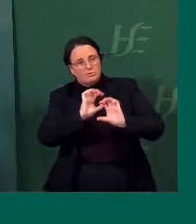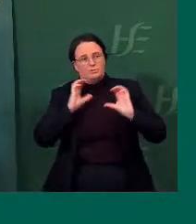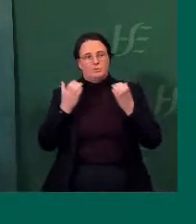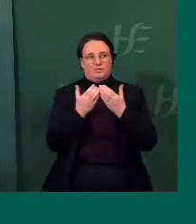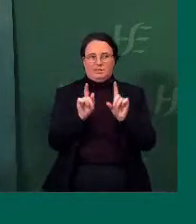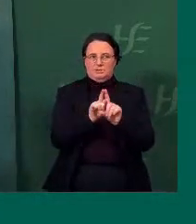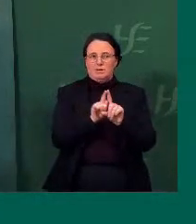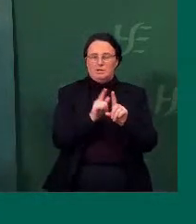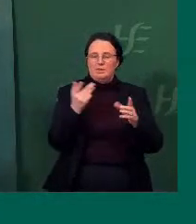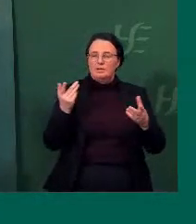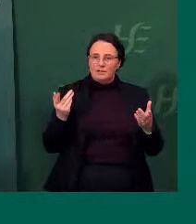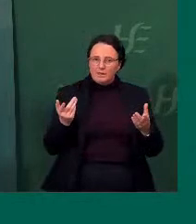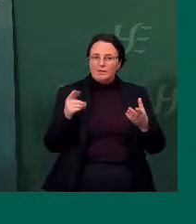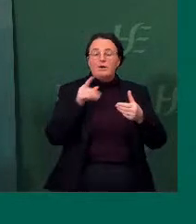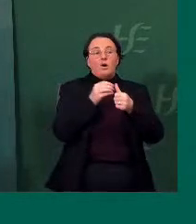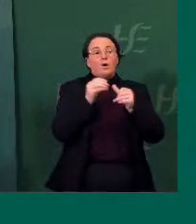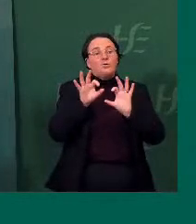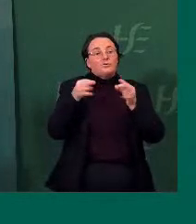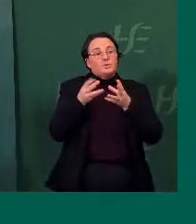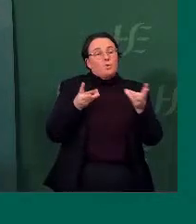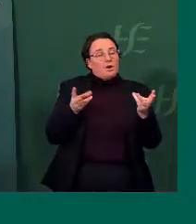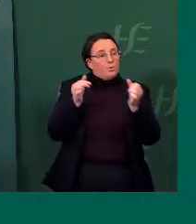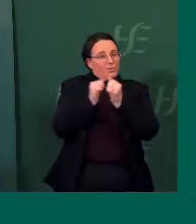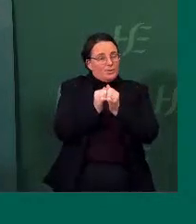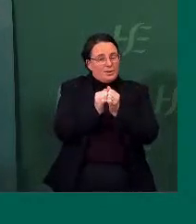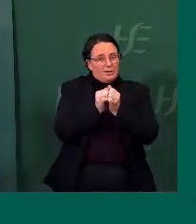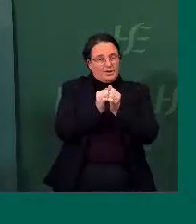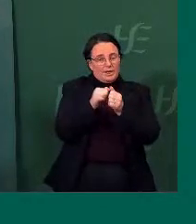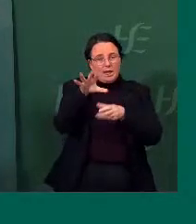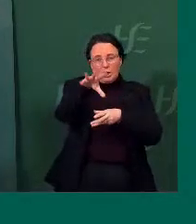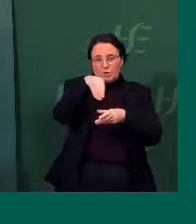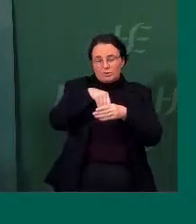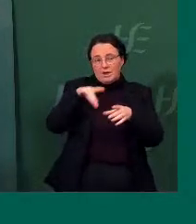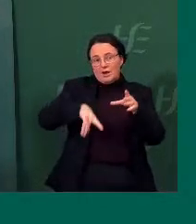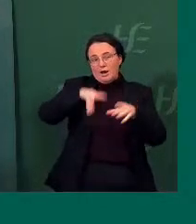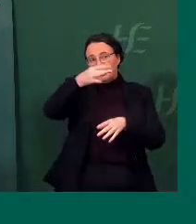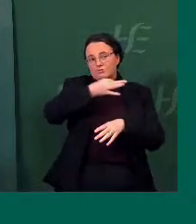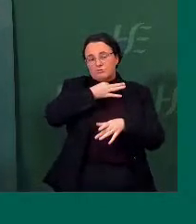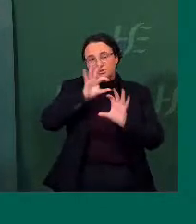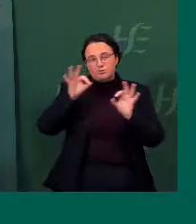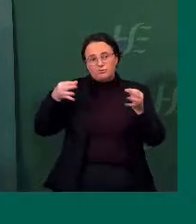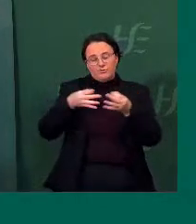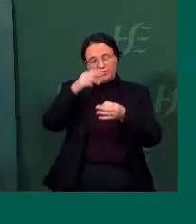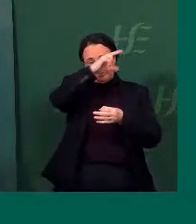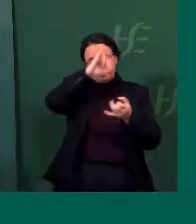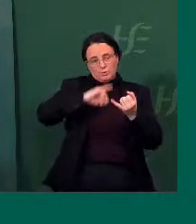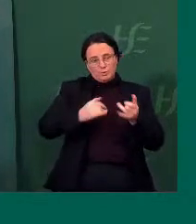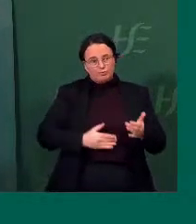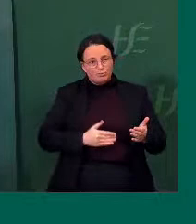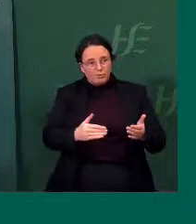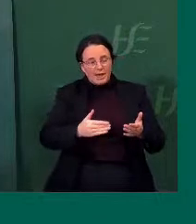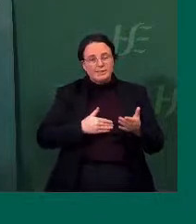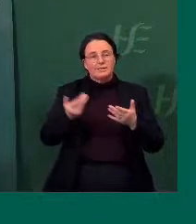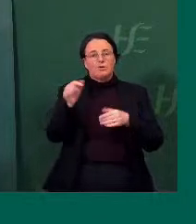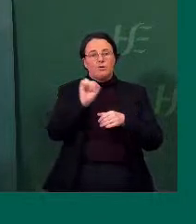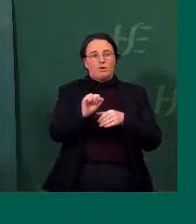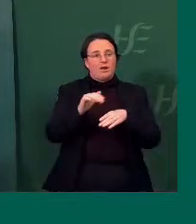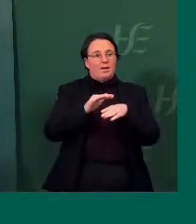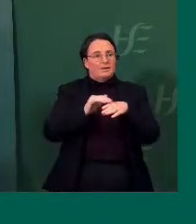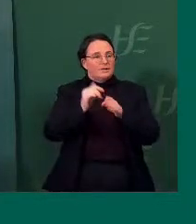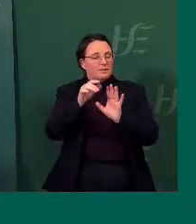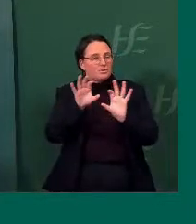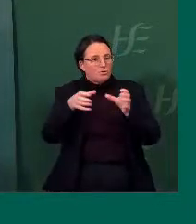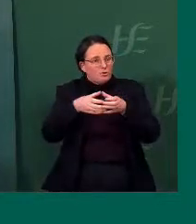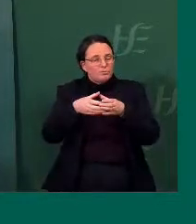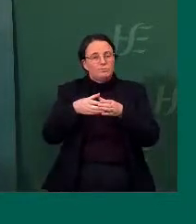of some of the other groups that we've worked with, that's included some of the high-risk groups, such as pregnant women, around ethnic groups, around